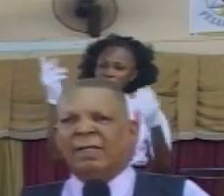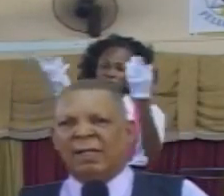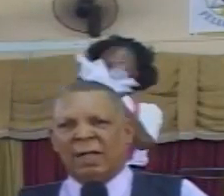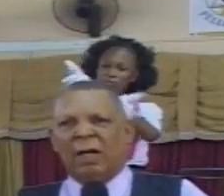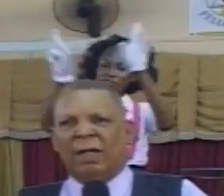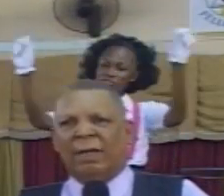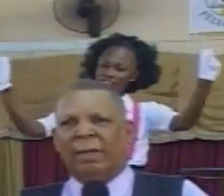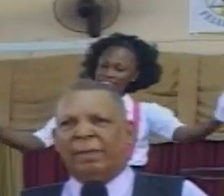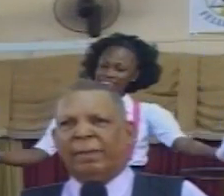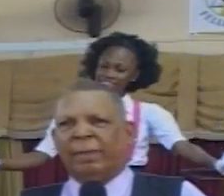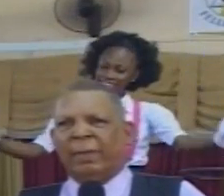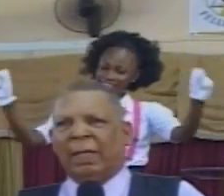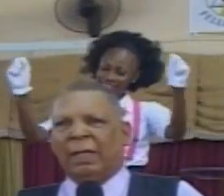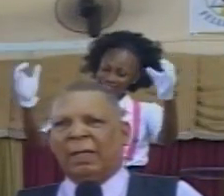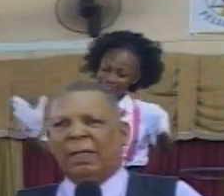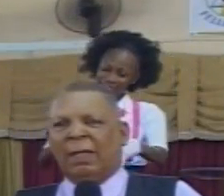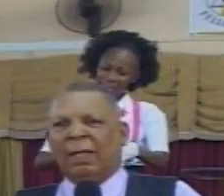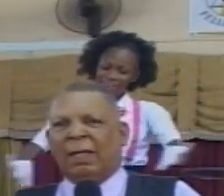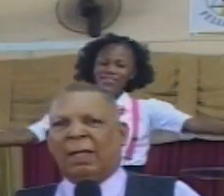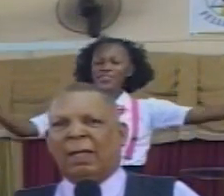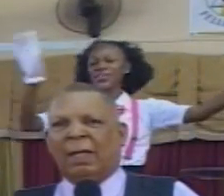can sing that song.